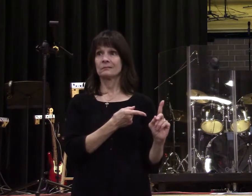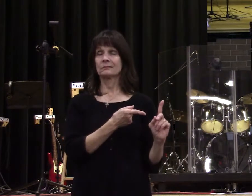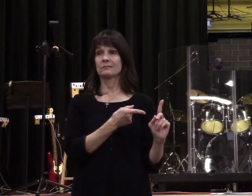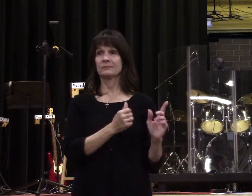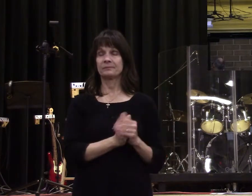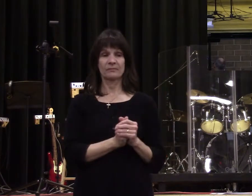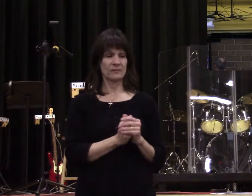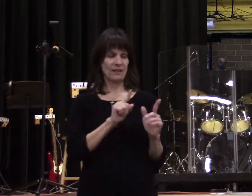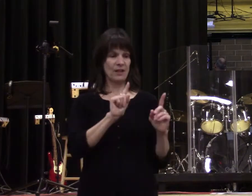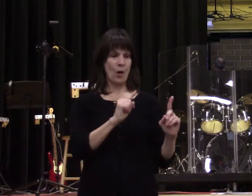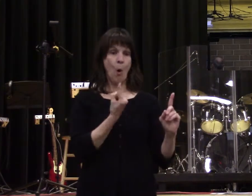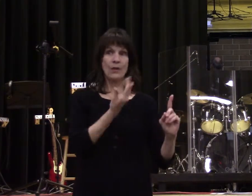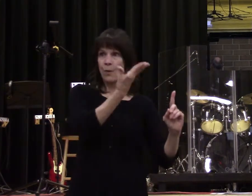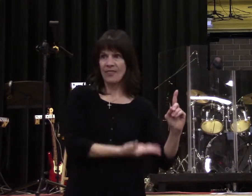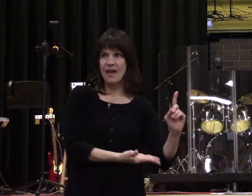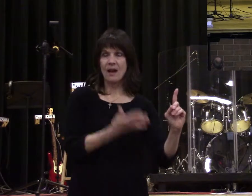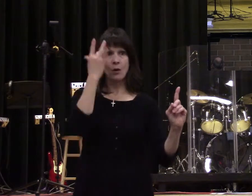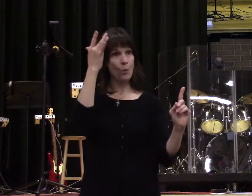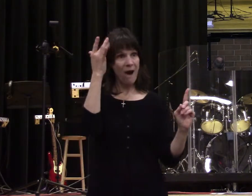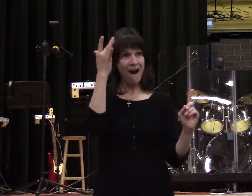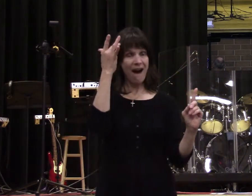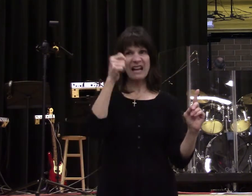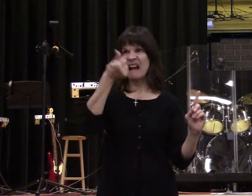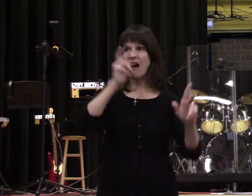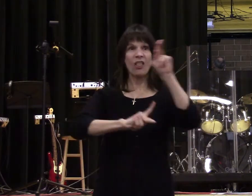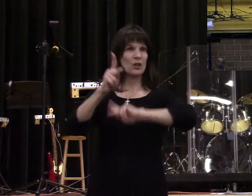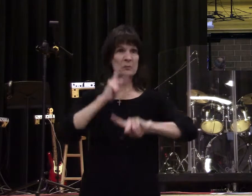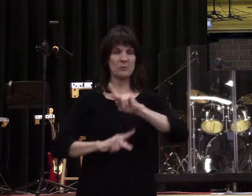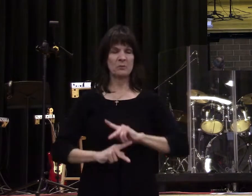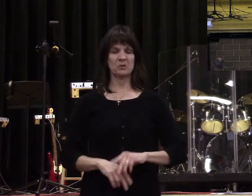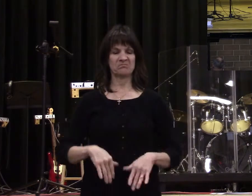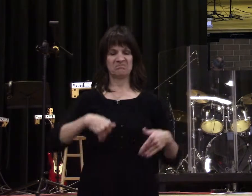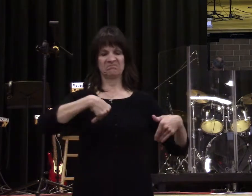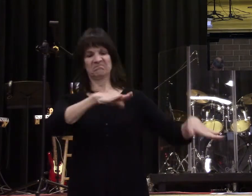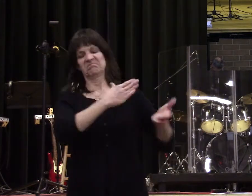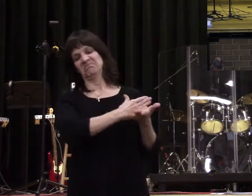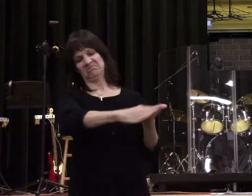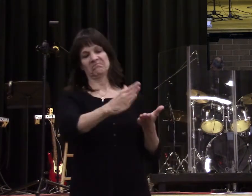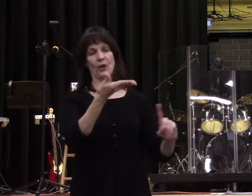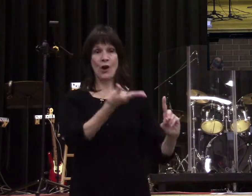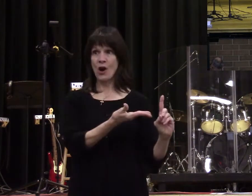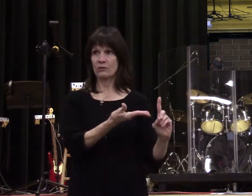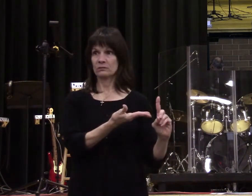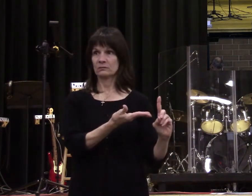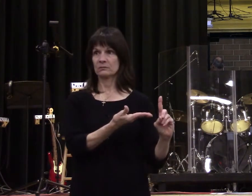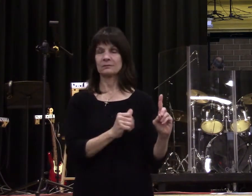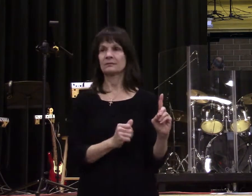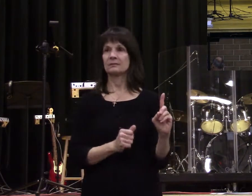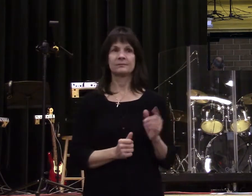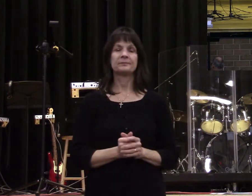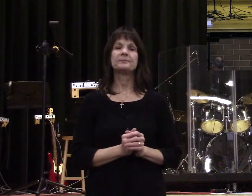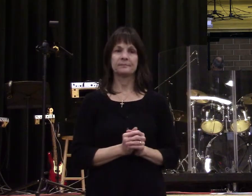And here he says to her, God is looking for people to worship